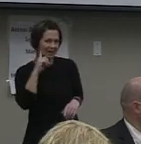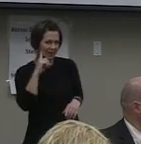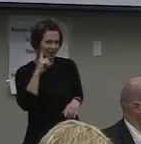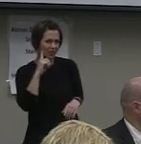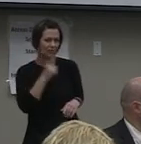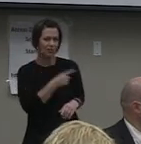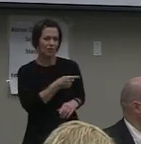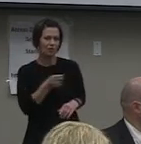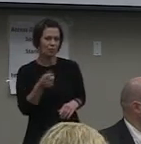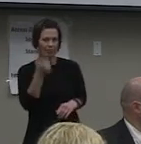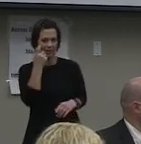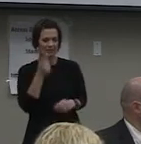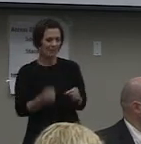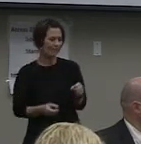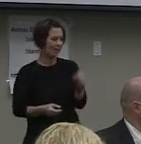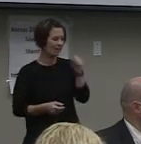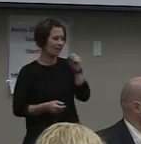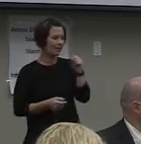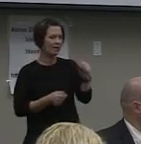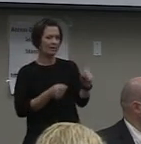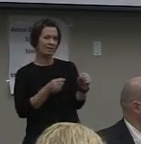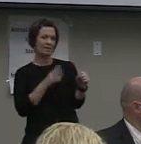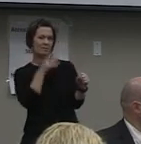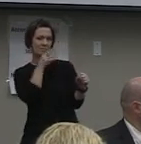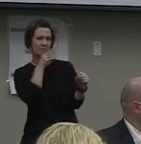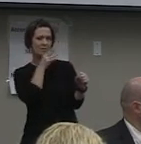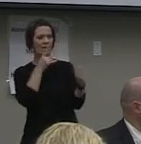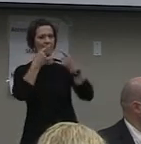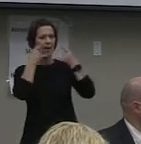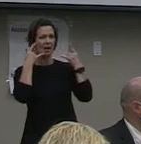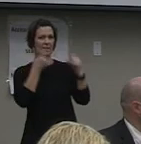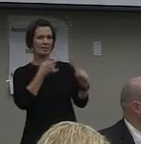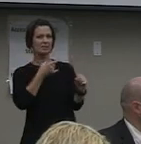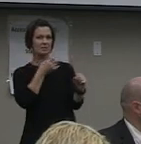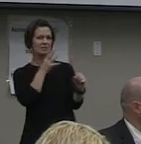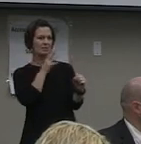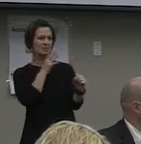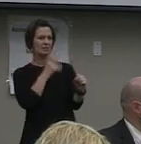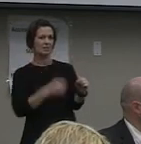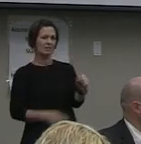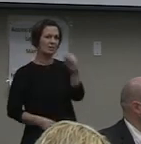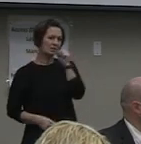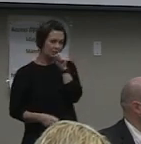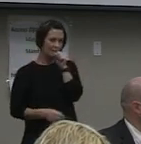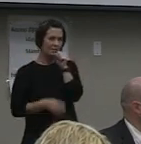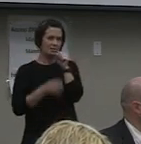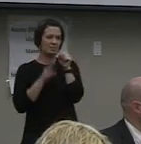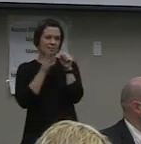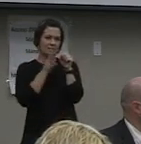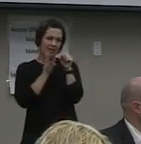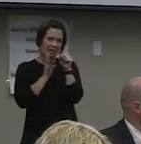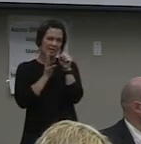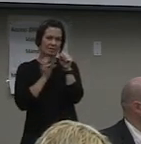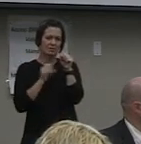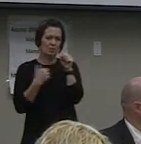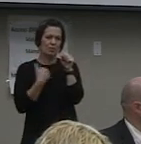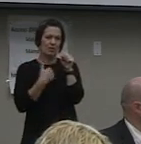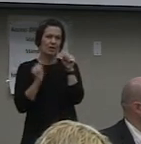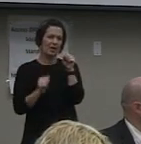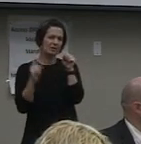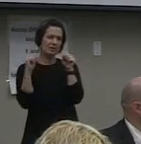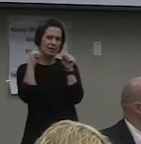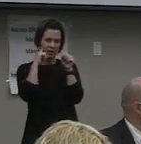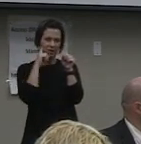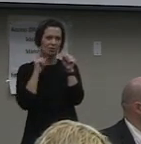microphone out there. So they don't know who it is speaking, or if one of you out there in the audience is speaking. A lot of times it doesn't come